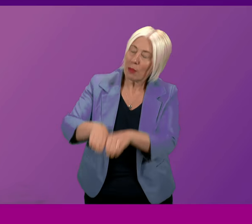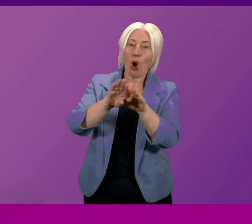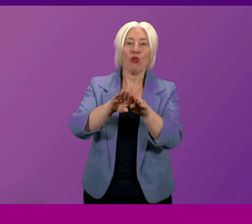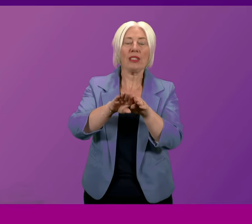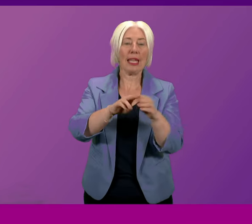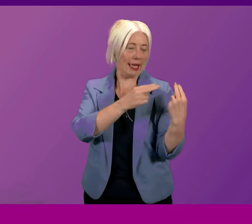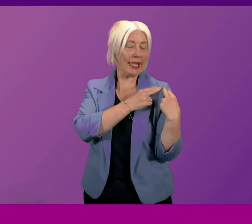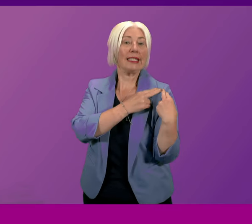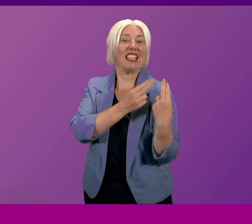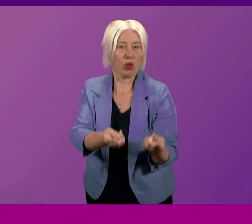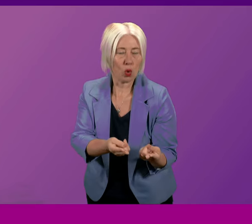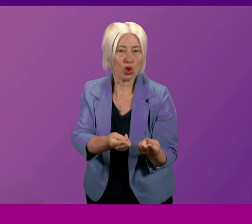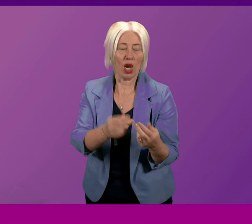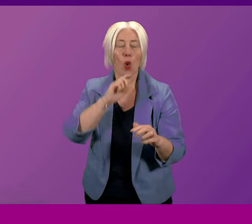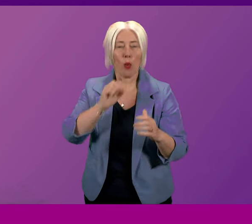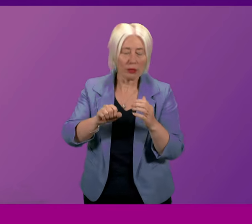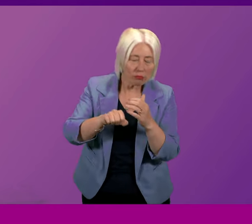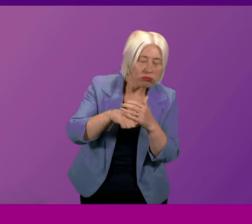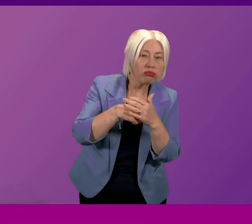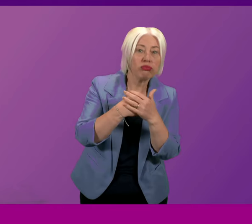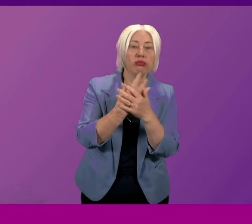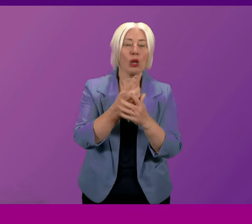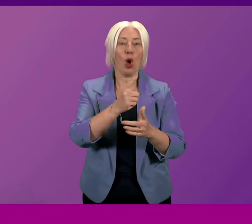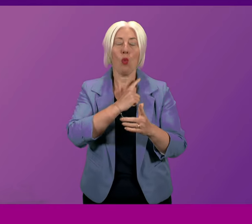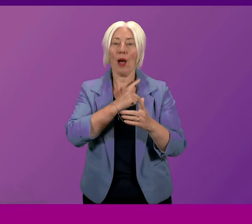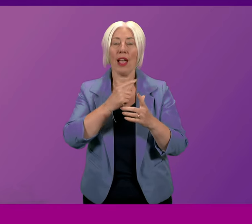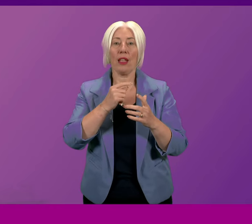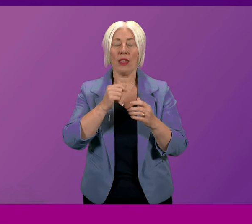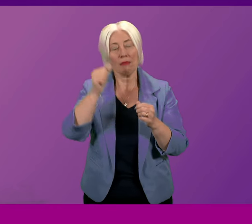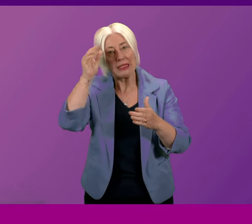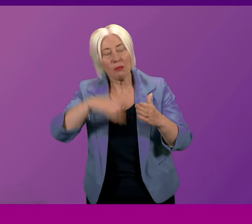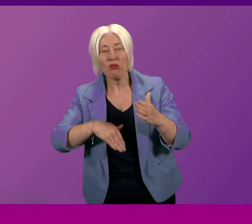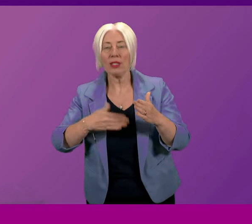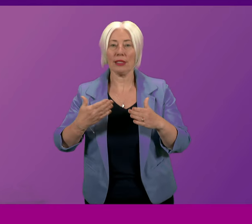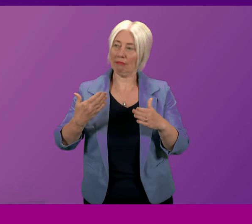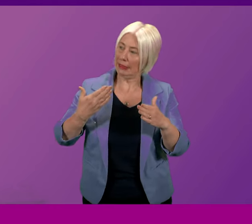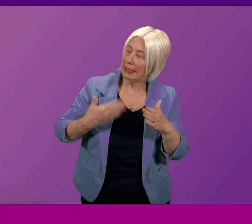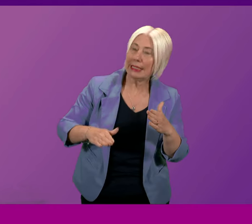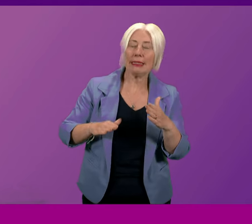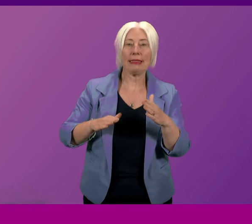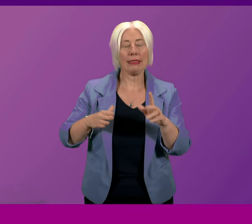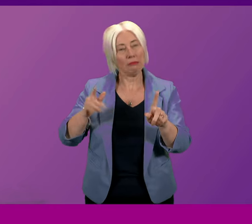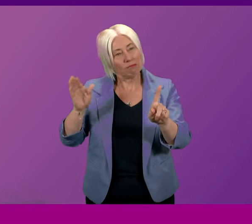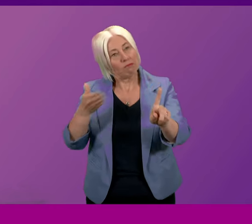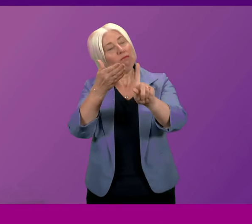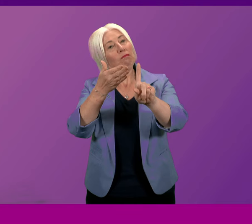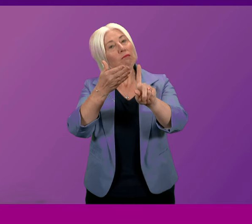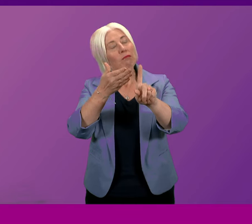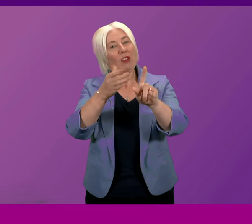will continue to develop as the experience, needs and aspirations of the people and the nation we serve